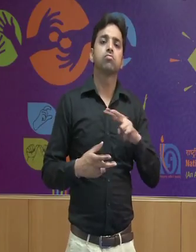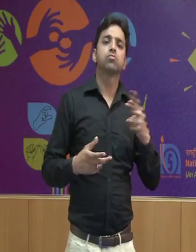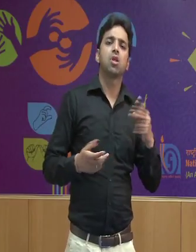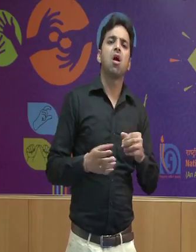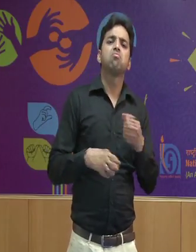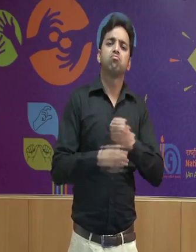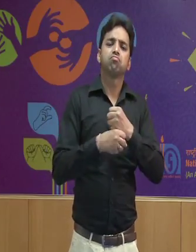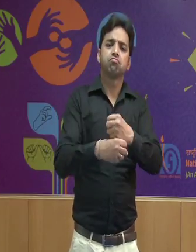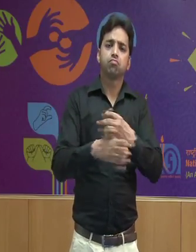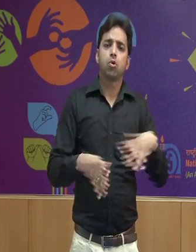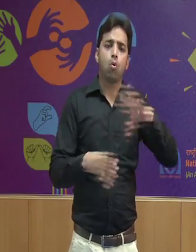at the time of marriage.